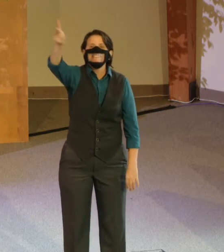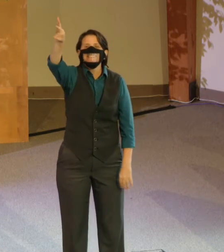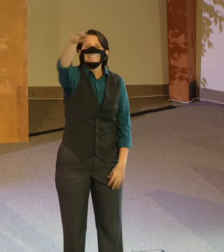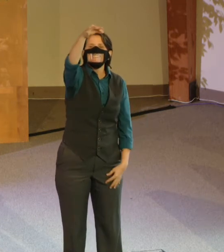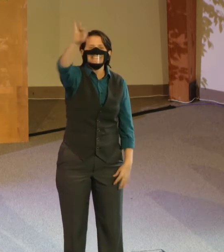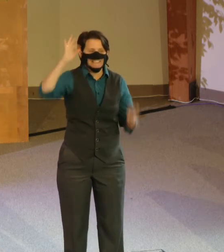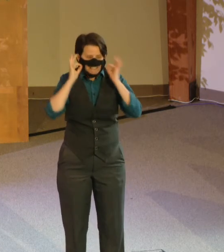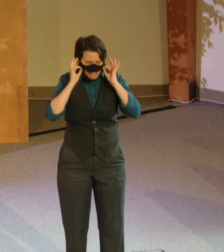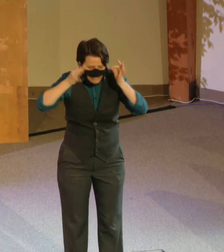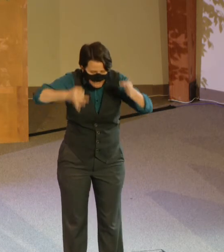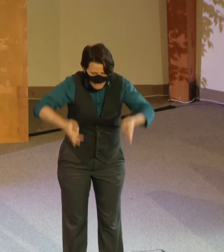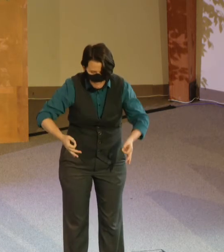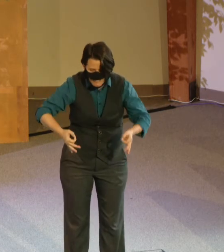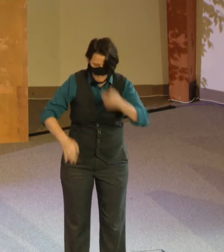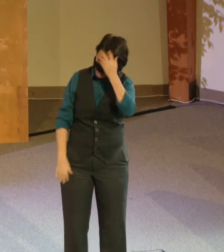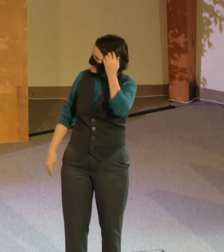honey.